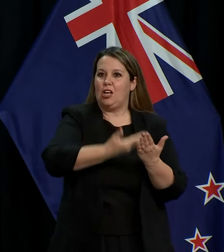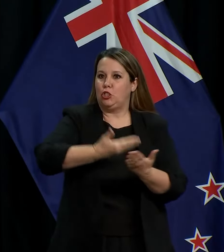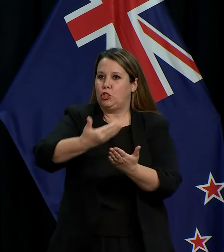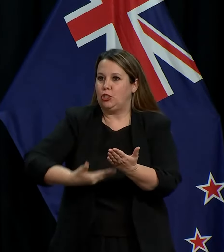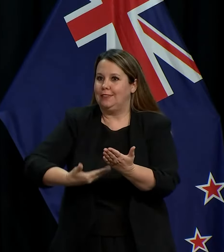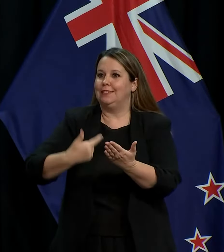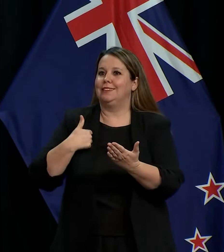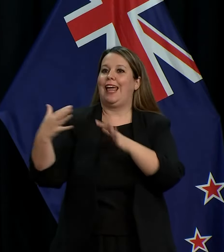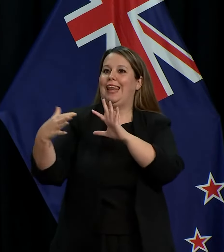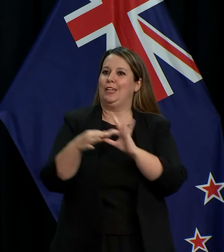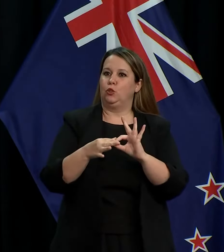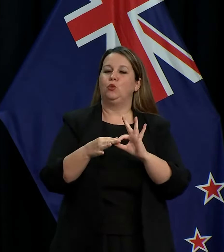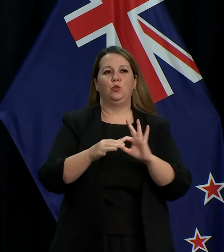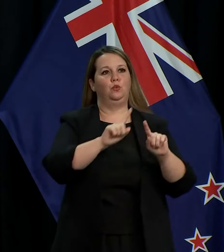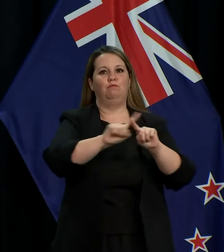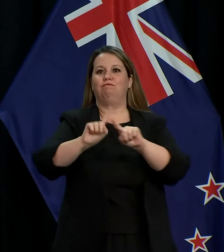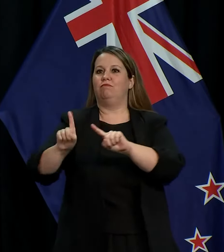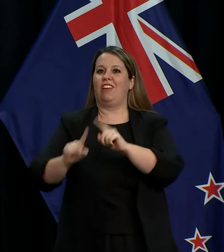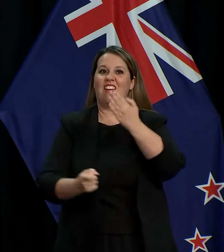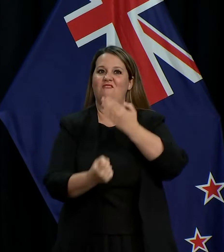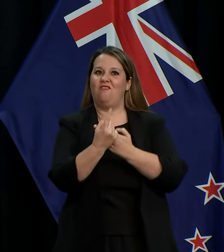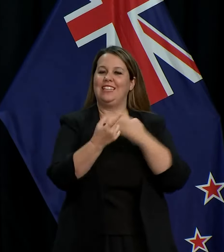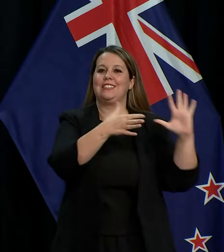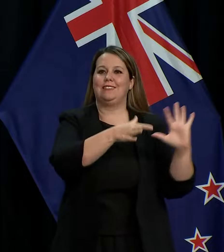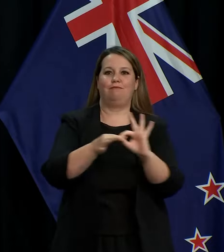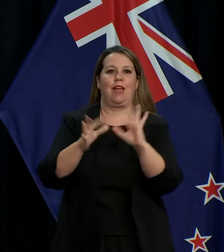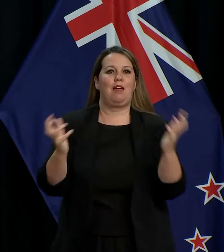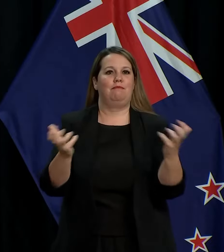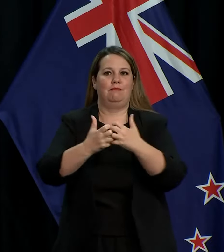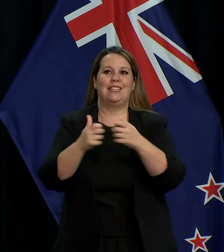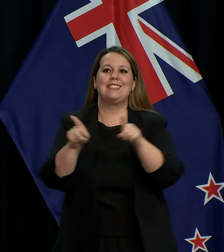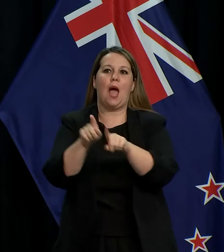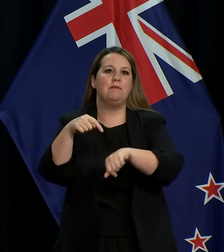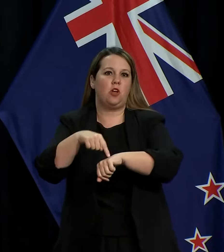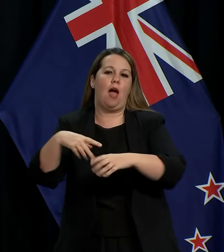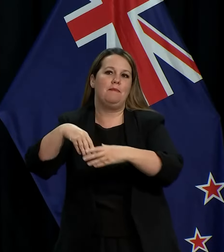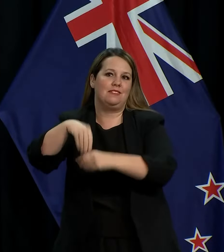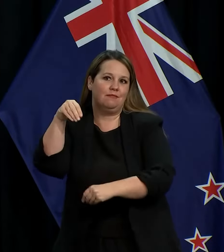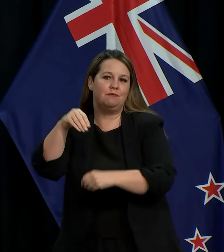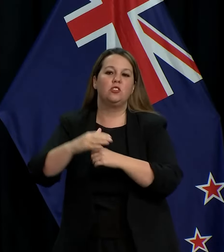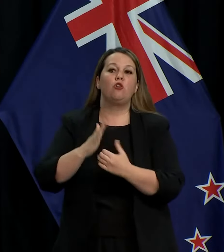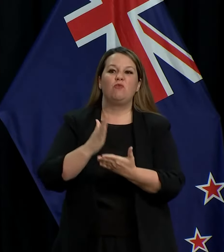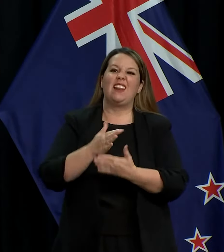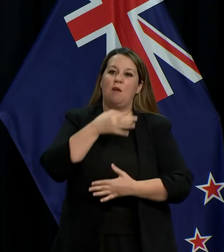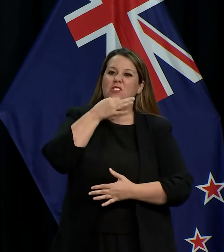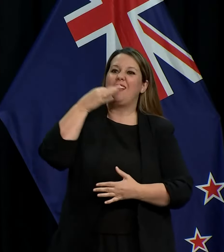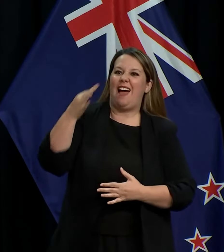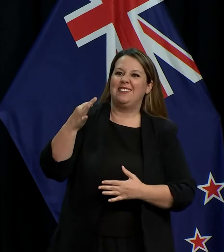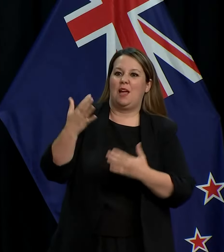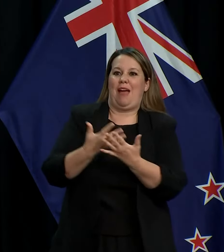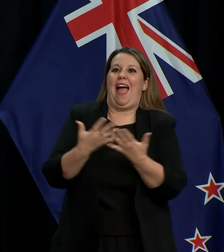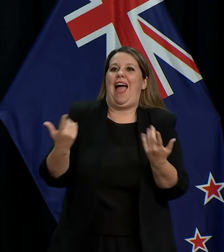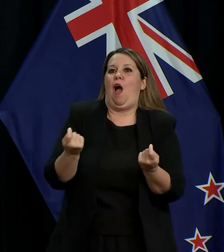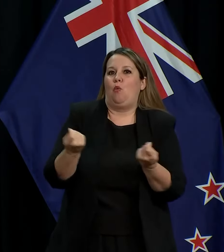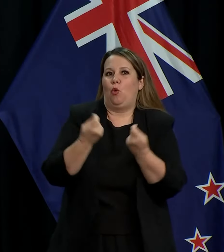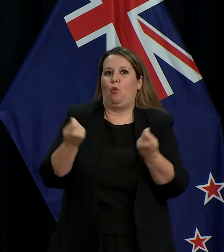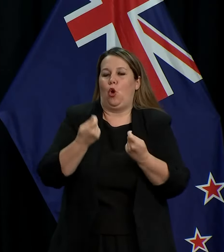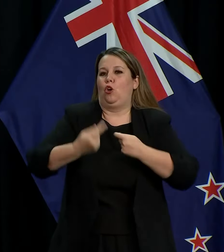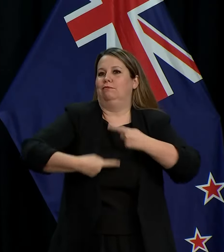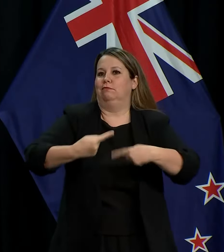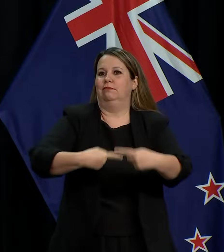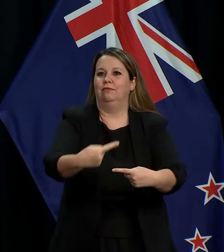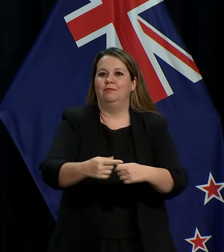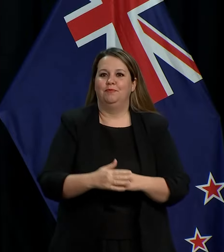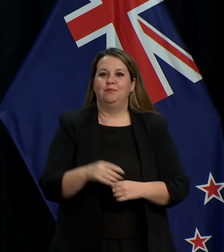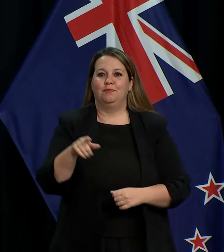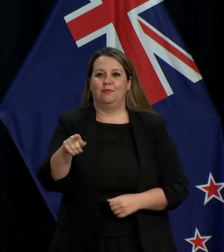different events that are on at that time and so on, early voting impacts. So it's really a logistical question I'm asking. Do you think you can win it? We've been very